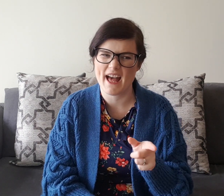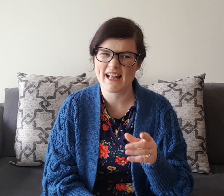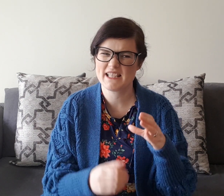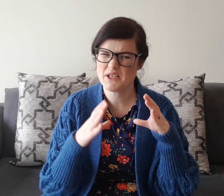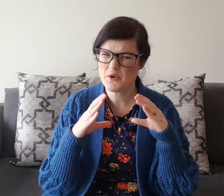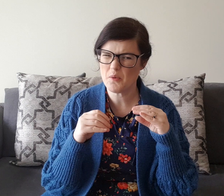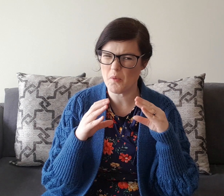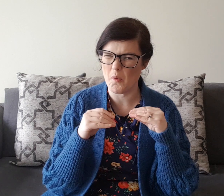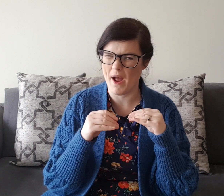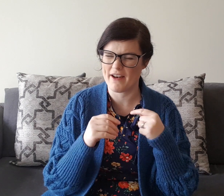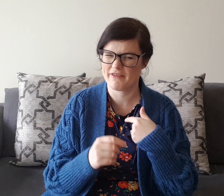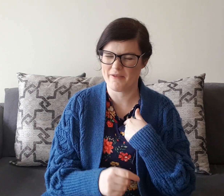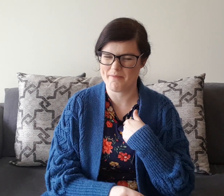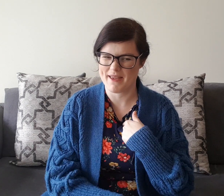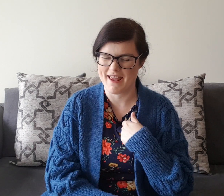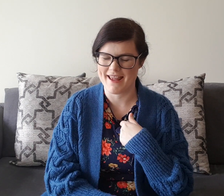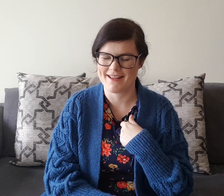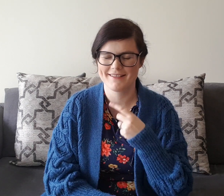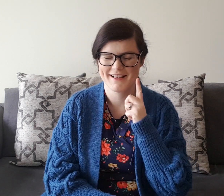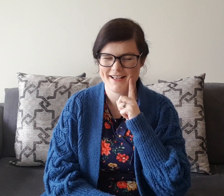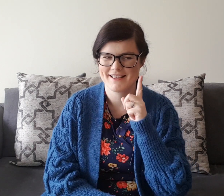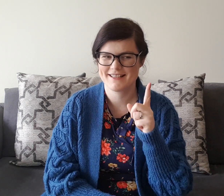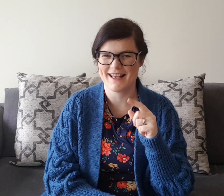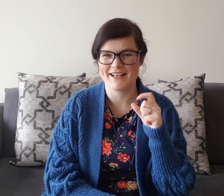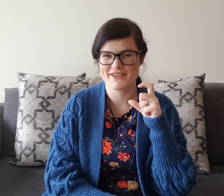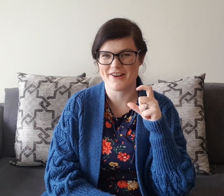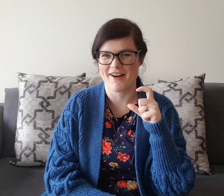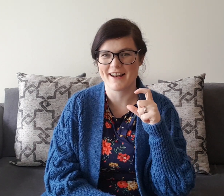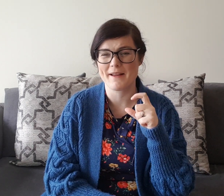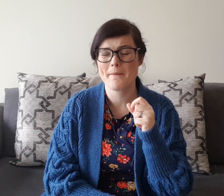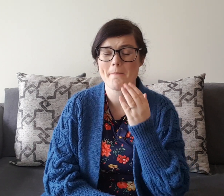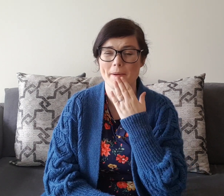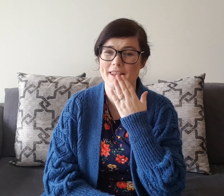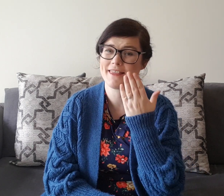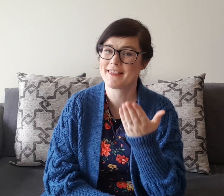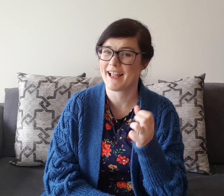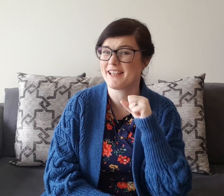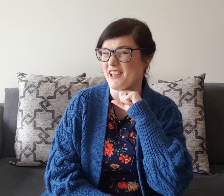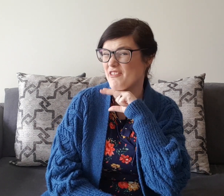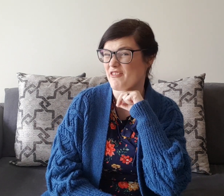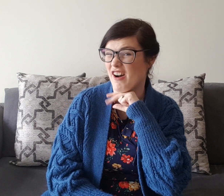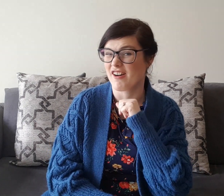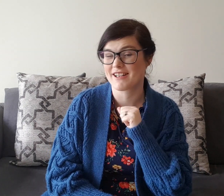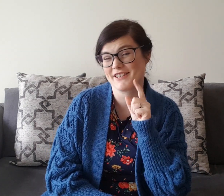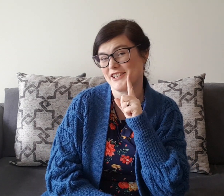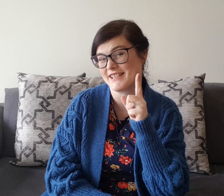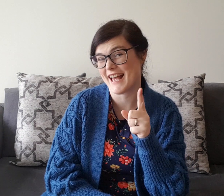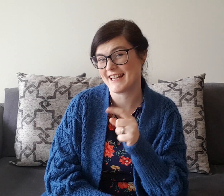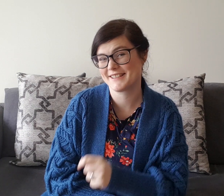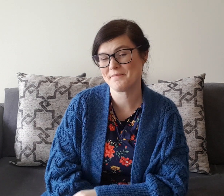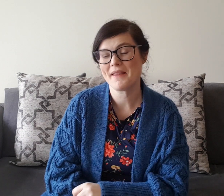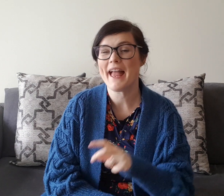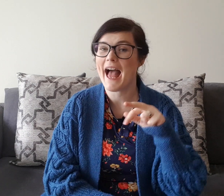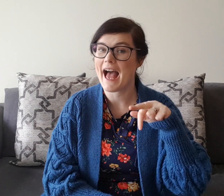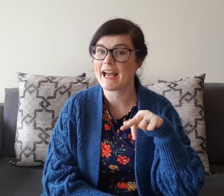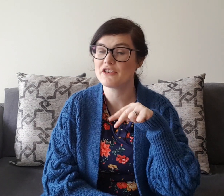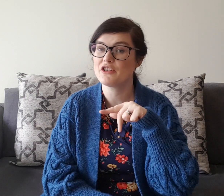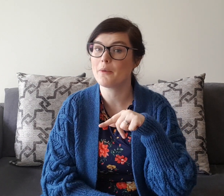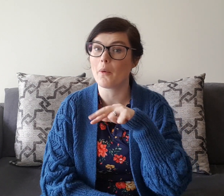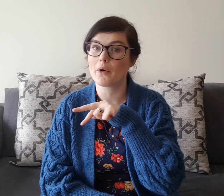That's too wet for me," said Charlie. "But thank you, frog," she said, and she walked